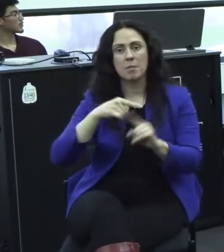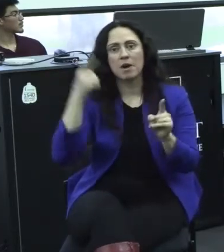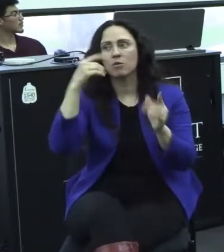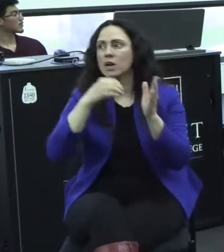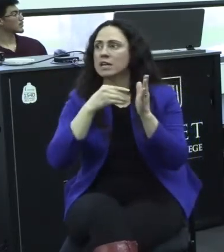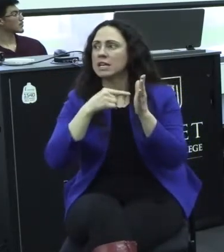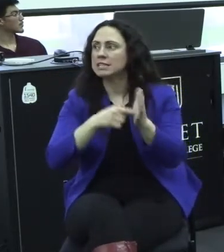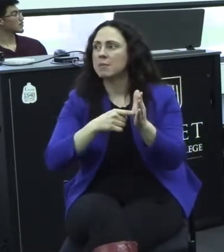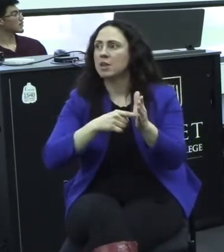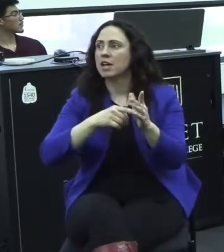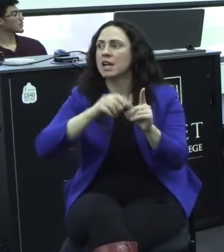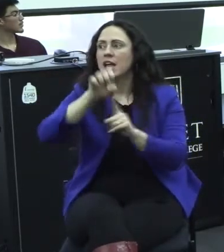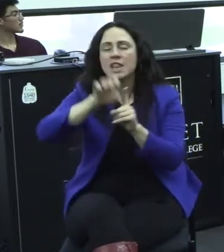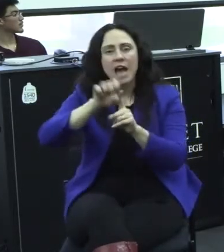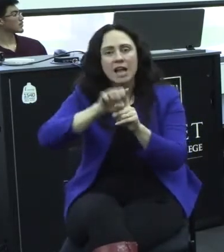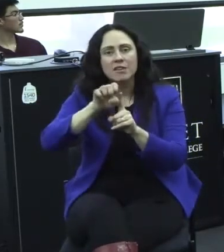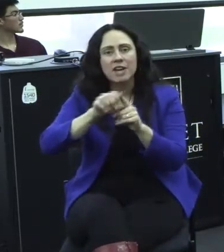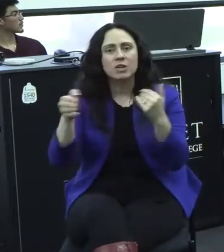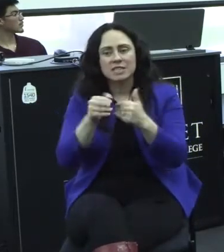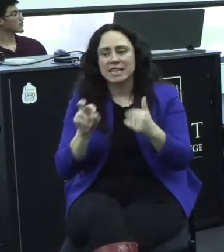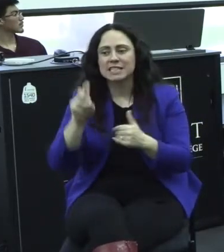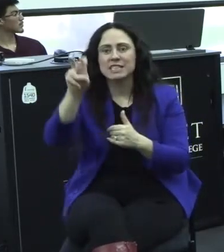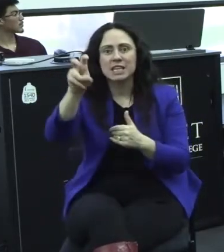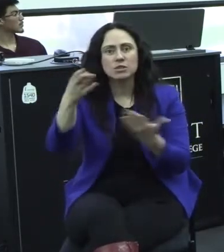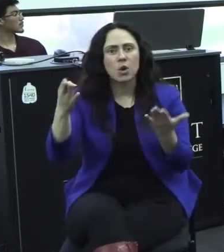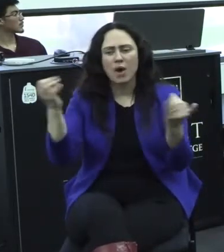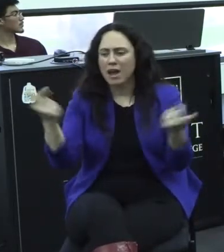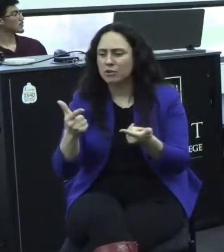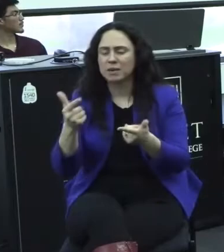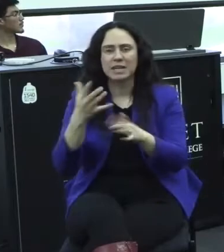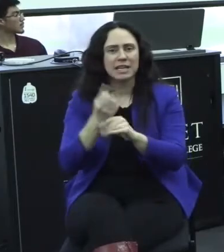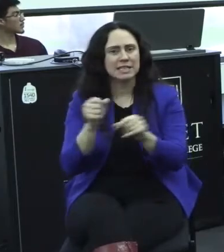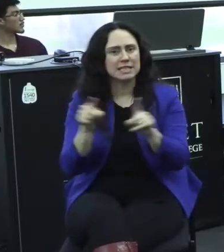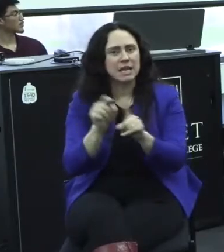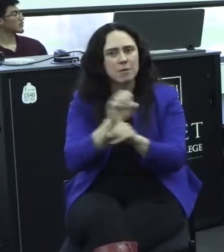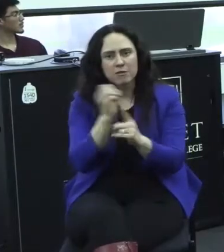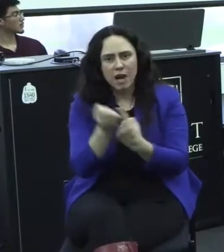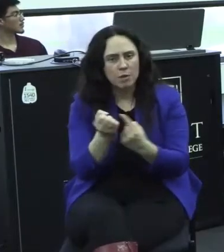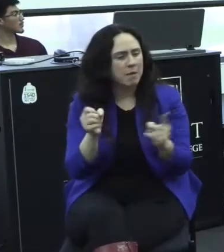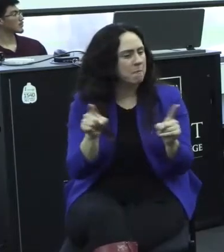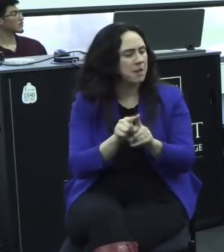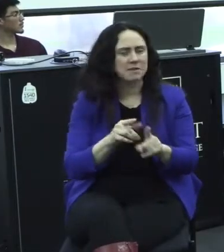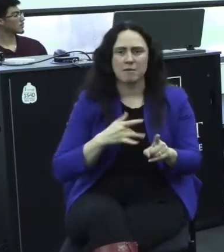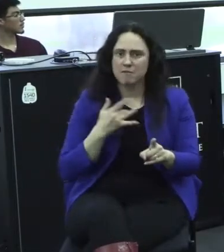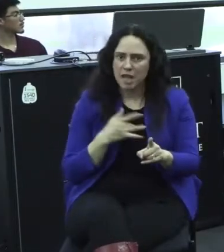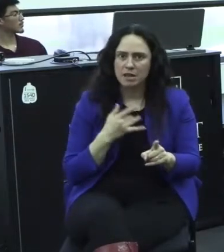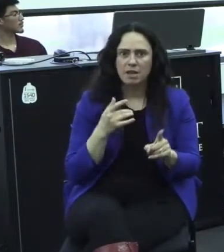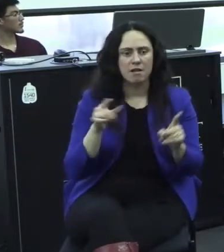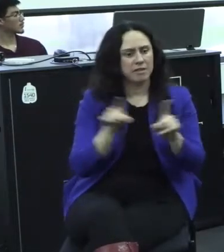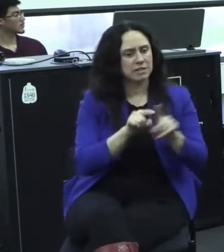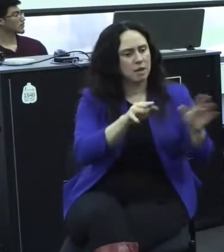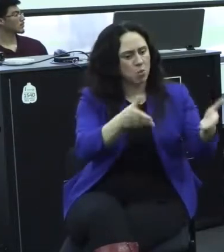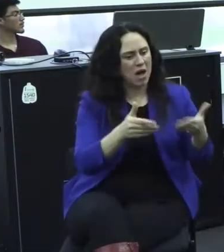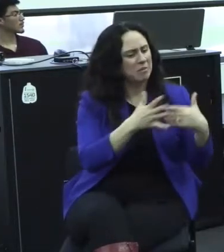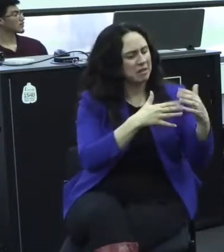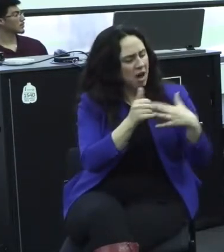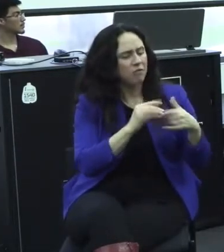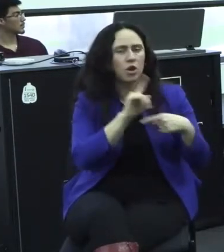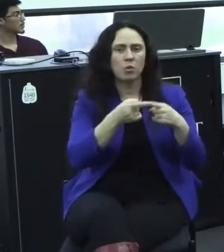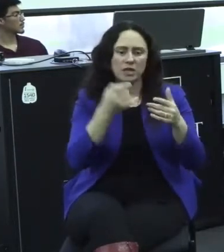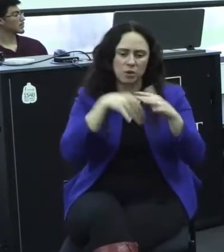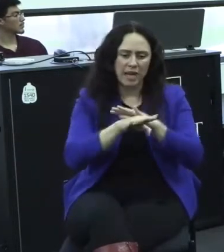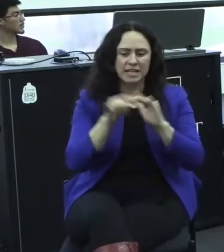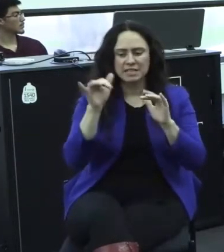is highlighted next to the stairs. So everybody gets the same environment and the same feeling and the same welcoming when you get into the